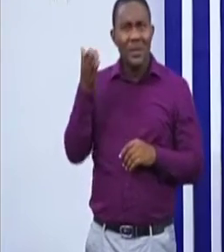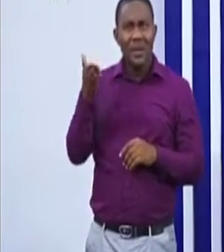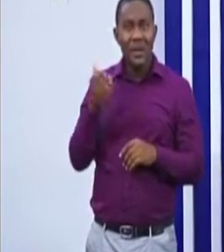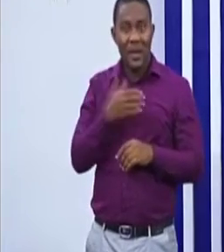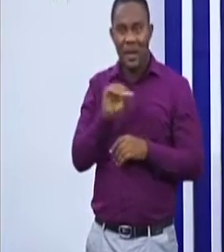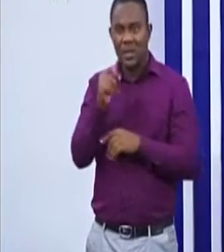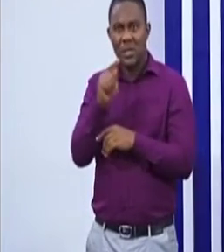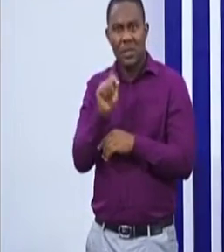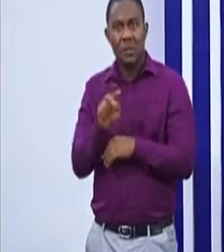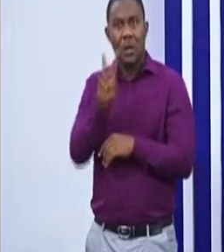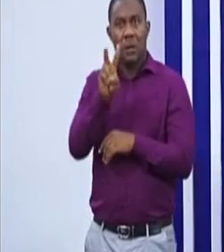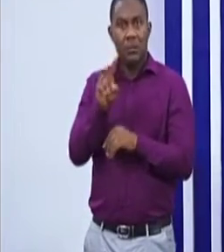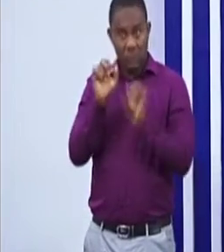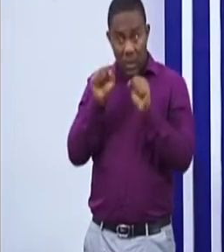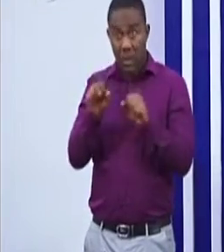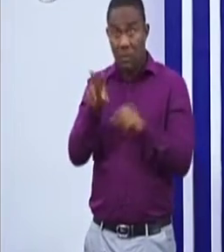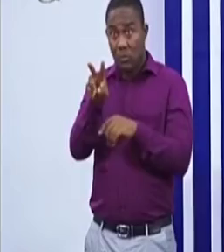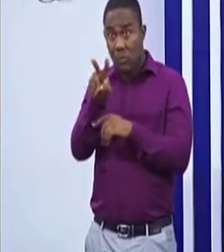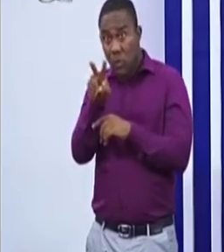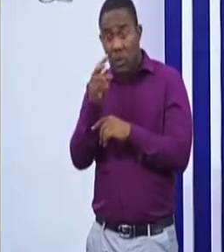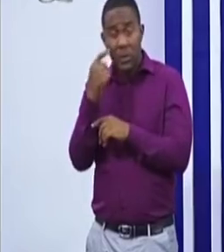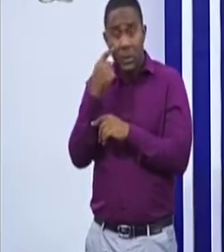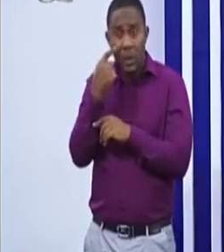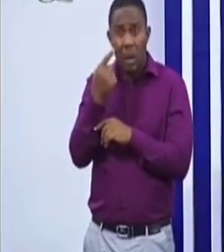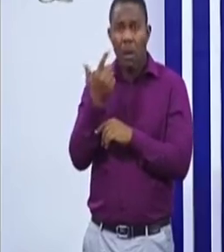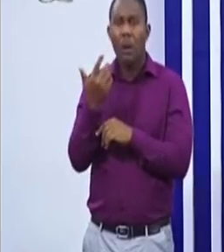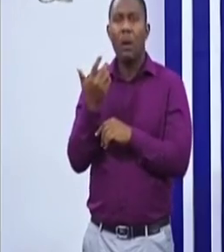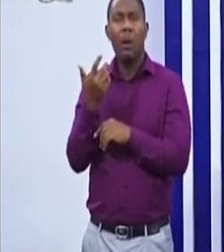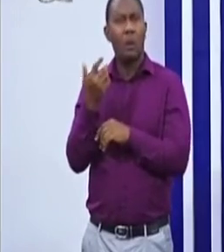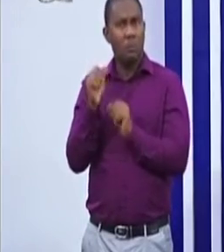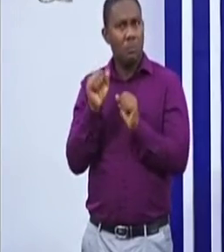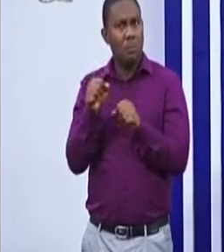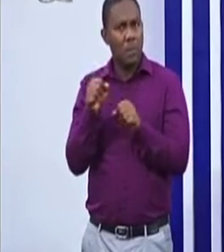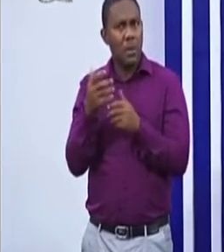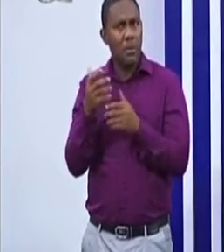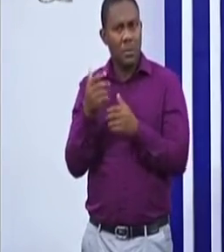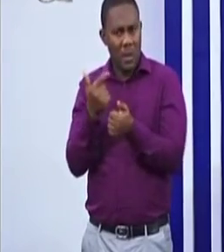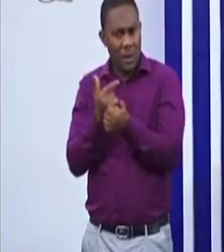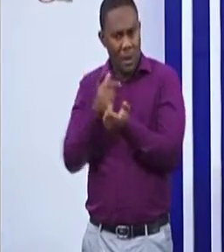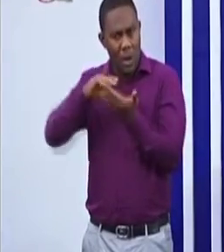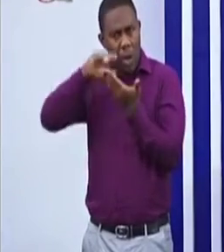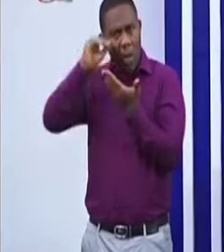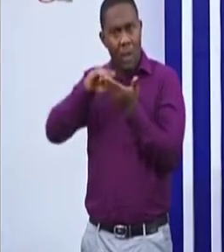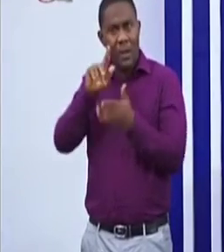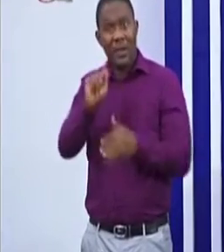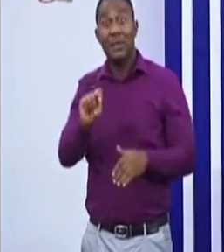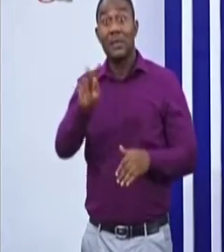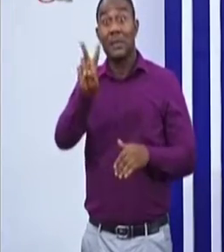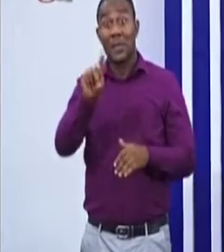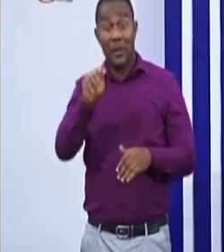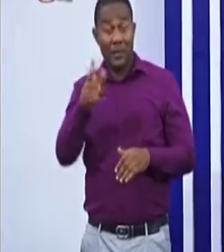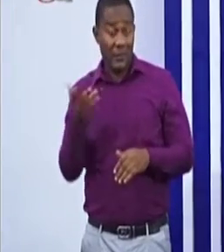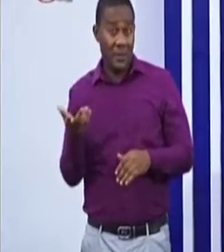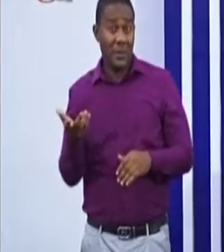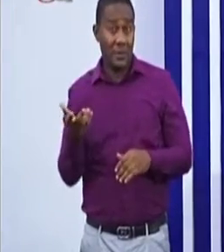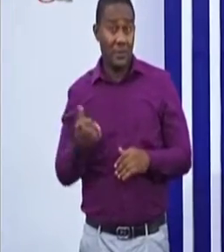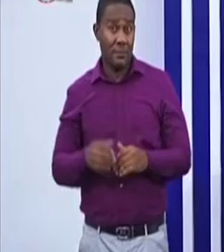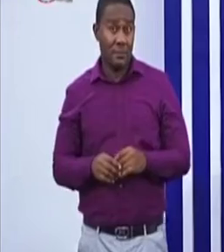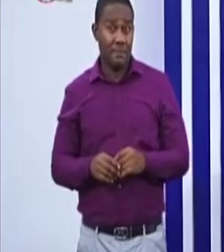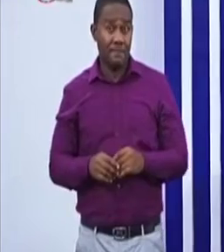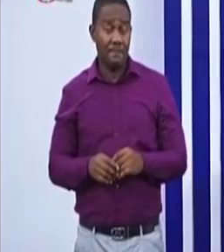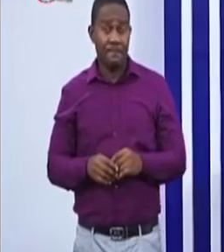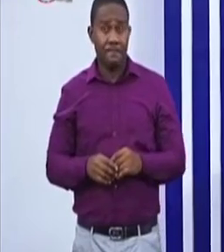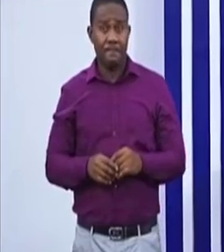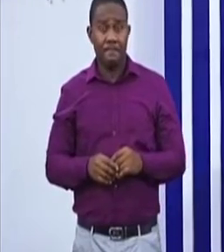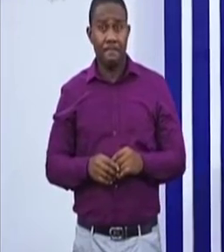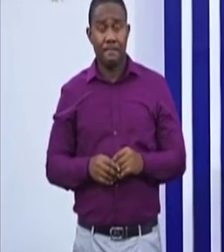GTV nyinaa utumi kɔ hɔ no mu a utumi enya saa Ghana Learning TV no wasua de abɛɛfo ɛkwan